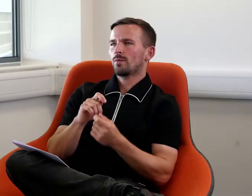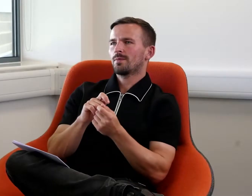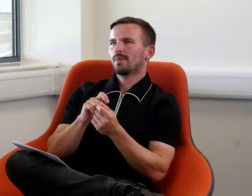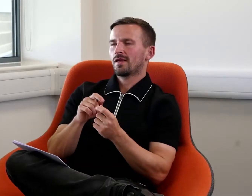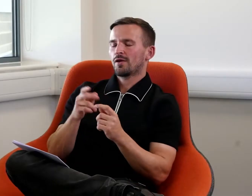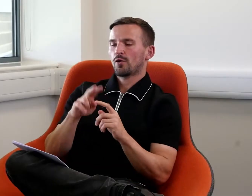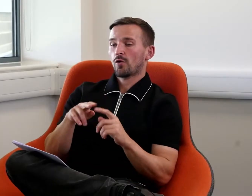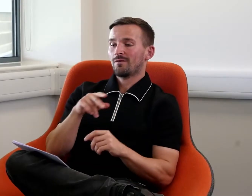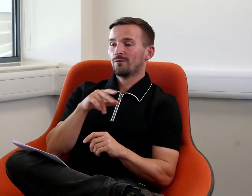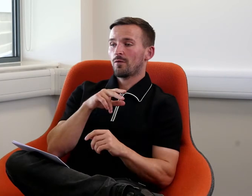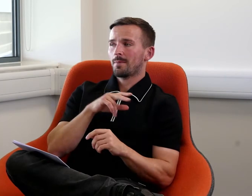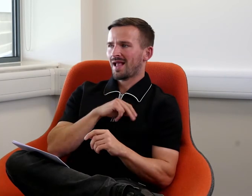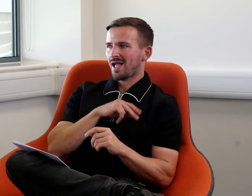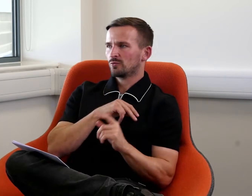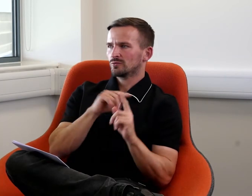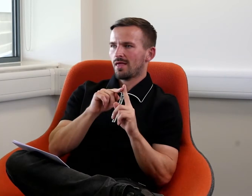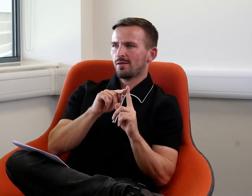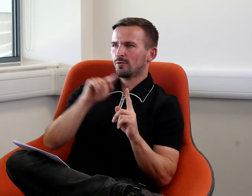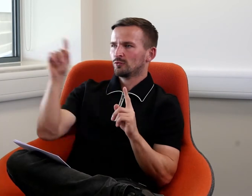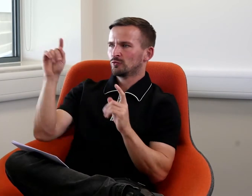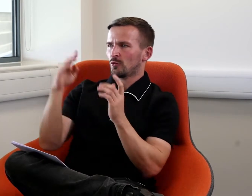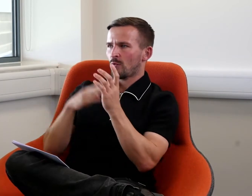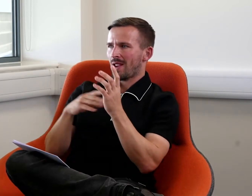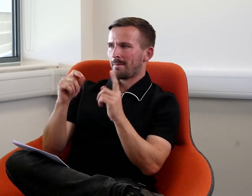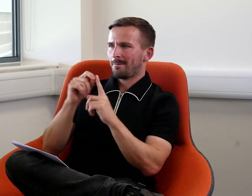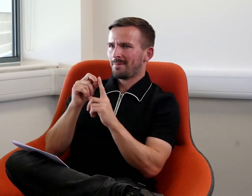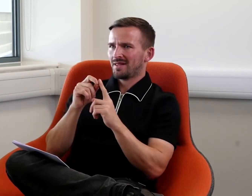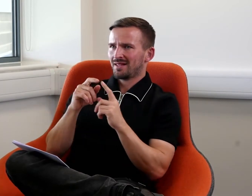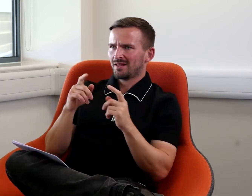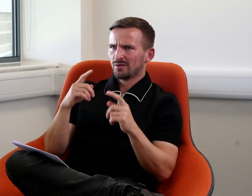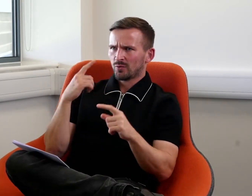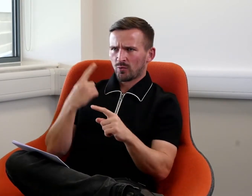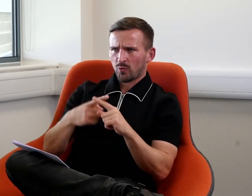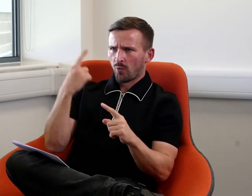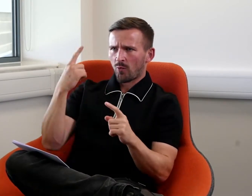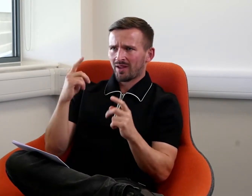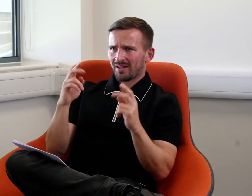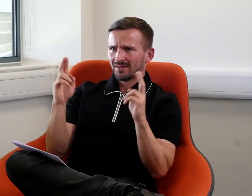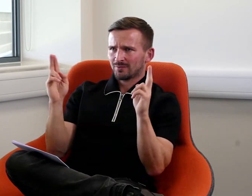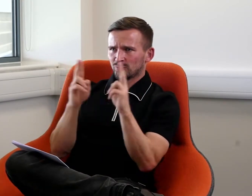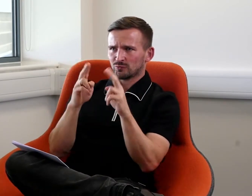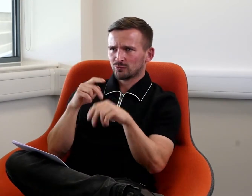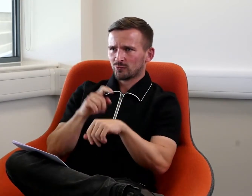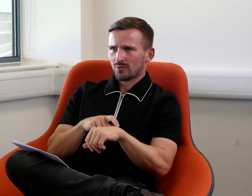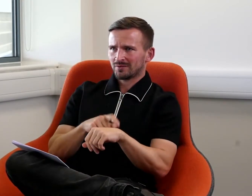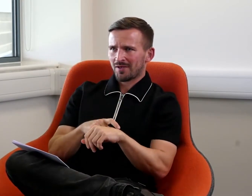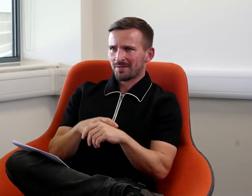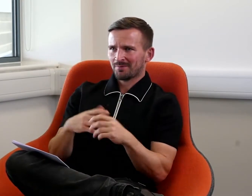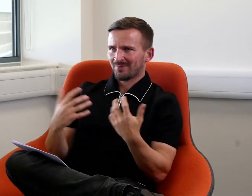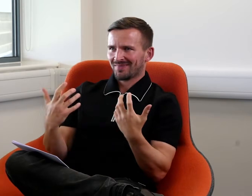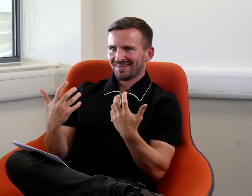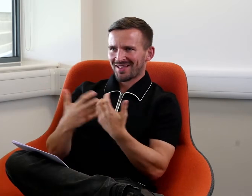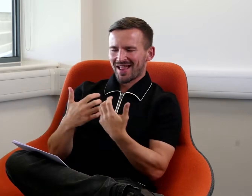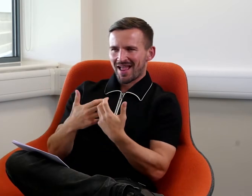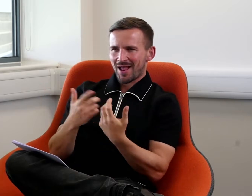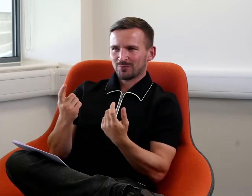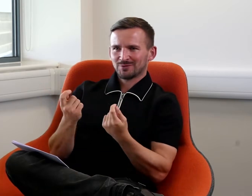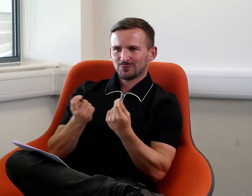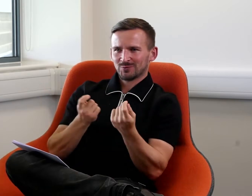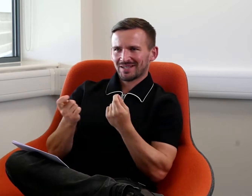Yeah, definitely. You said from councillor to MP. That was very quick for you, wasn't it? That was a very short amount of time. So, like, how